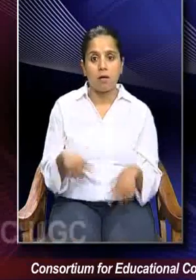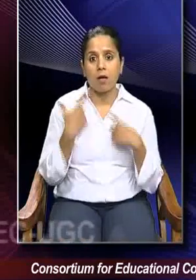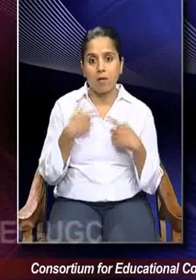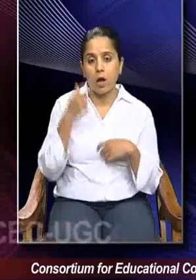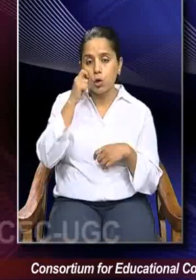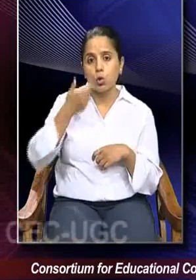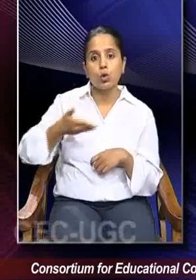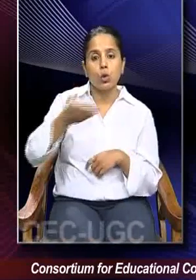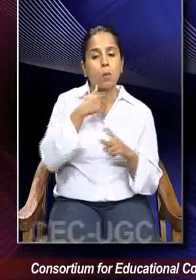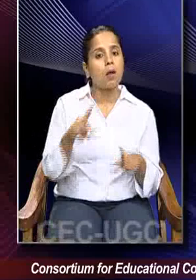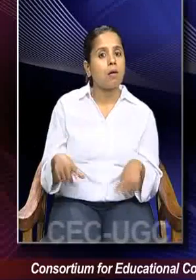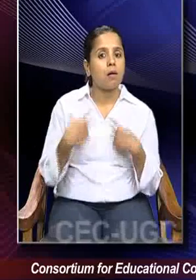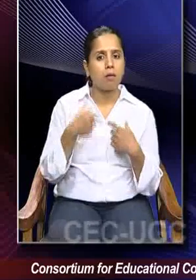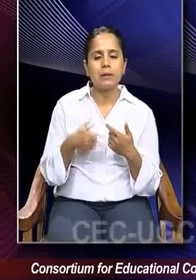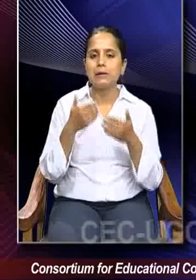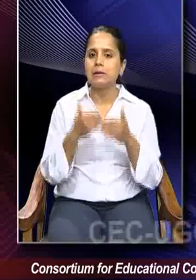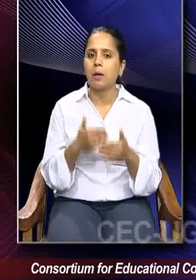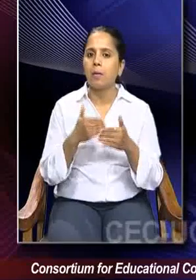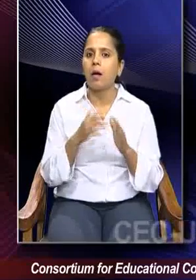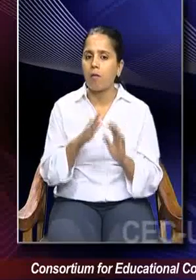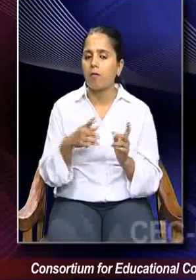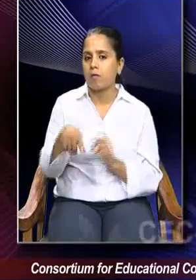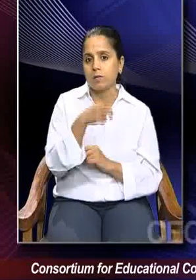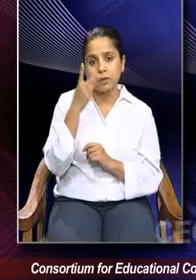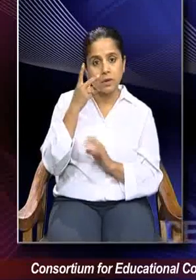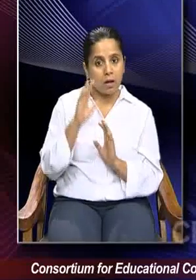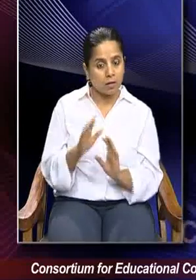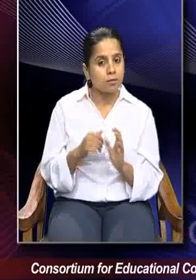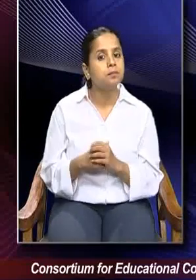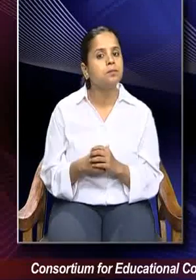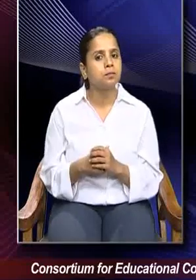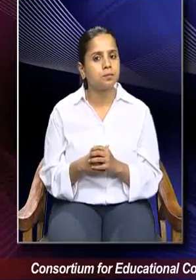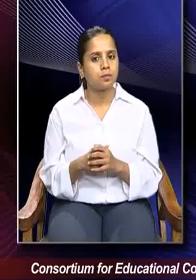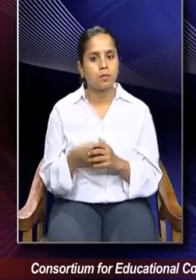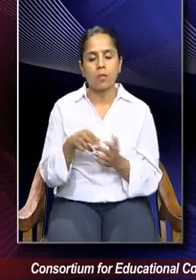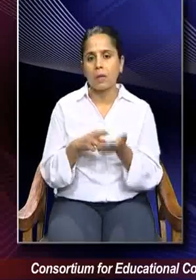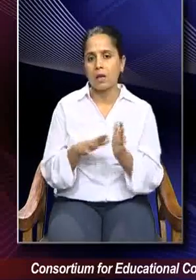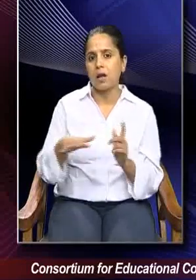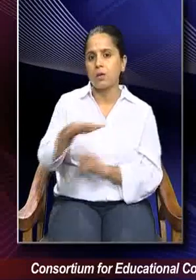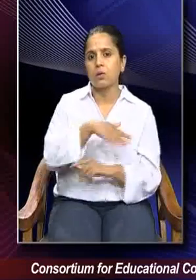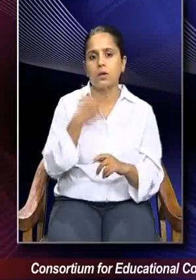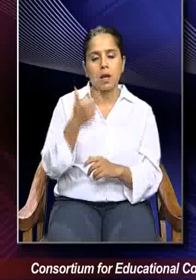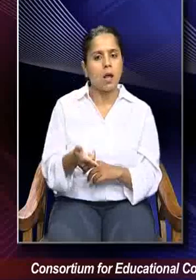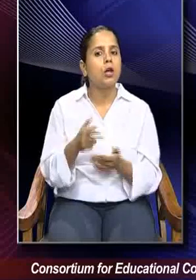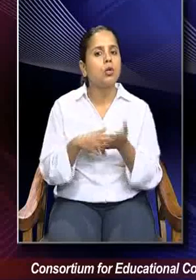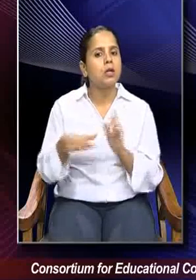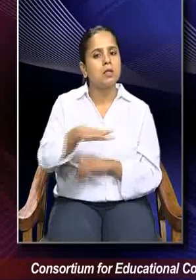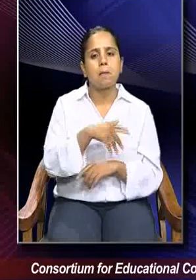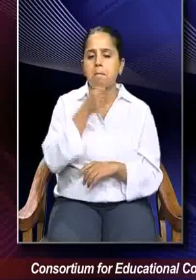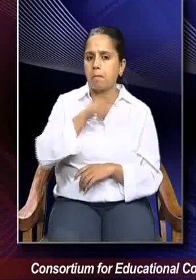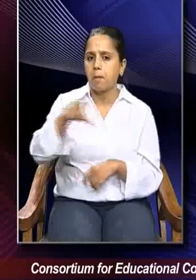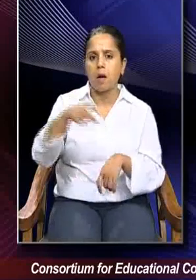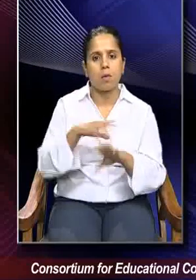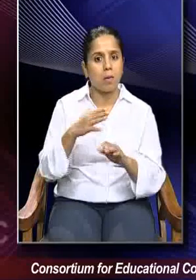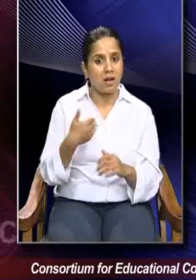human life is limited in front of the nature. Nature is permanent, but we on